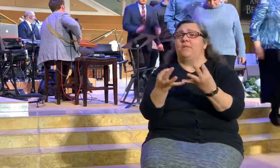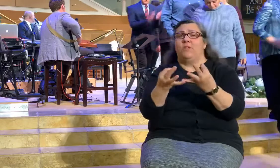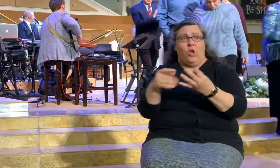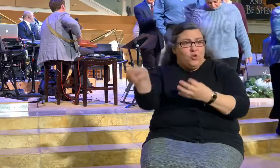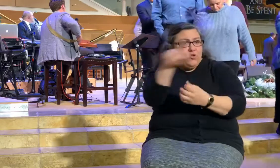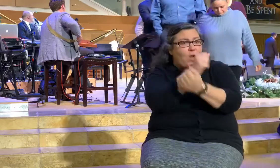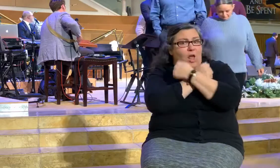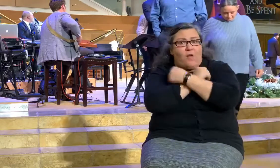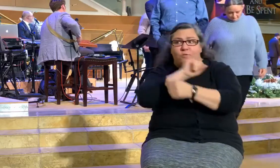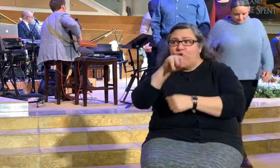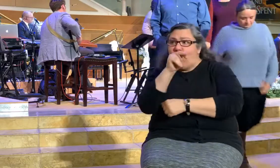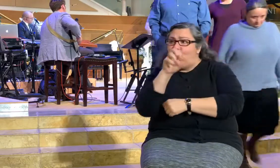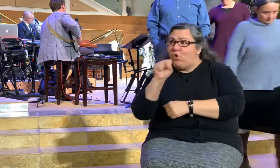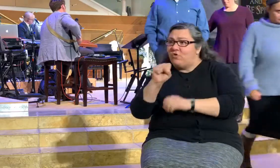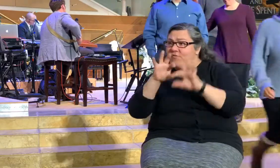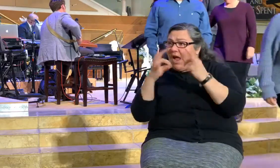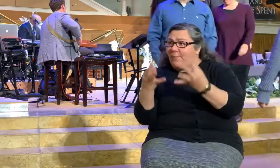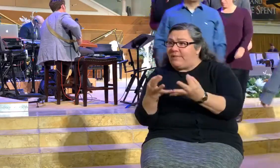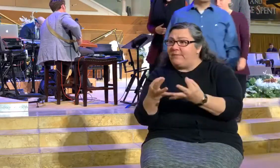family?